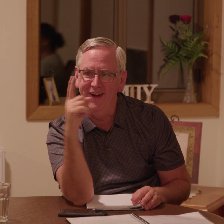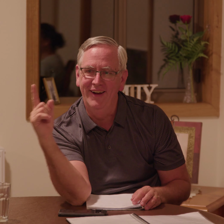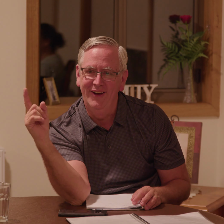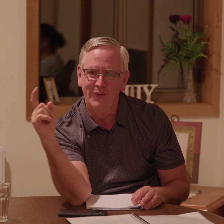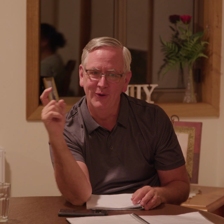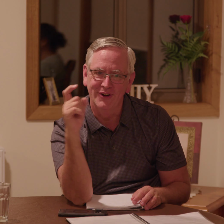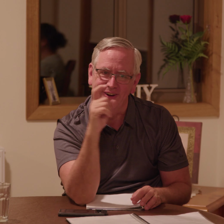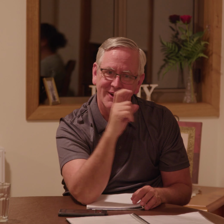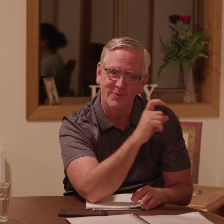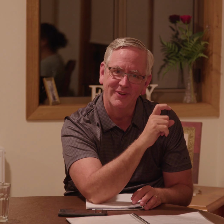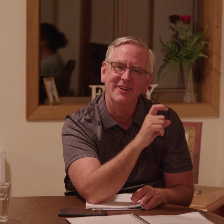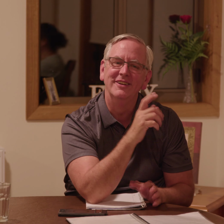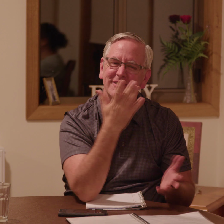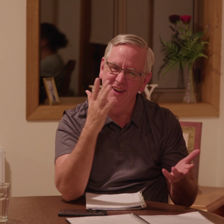One more. Worm.